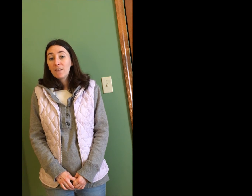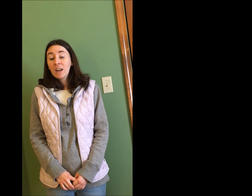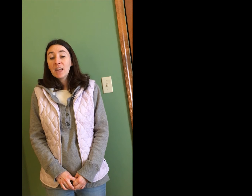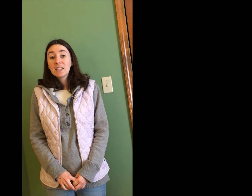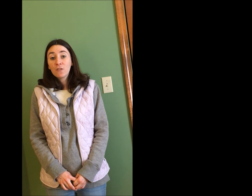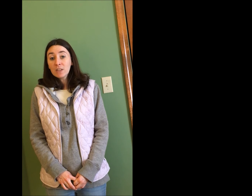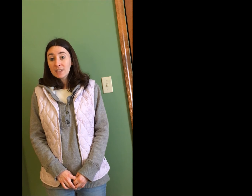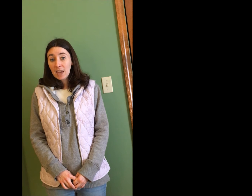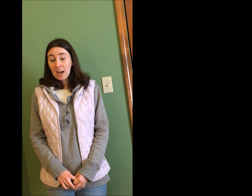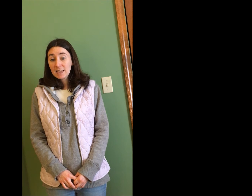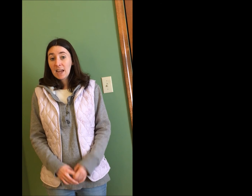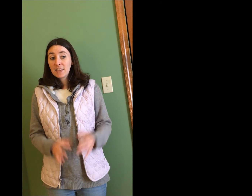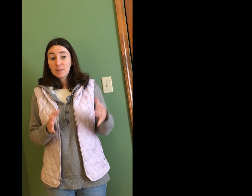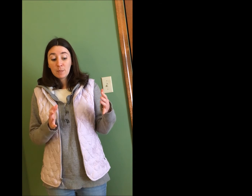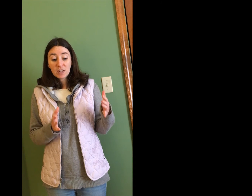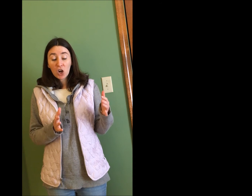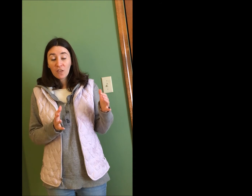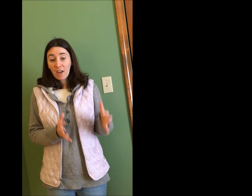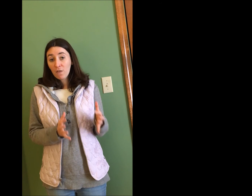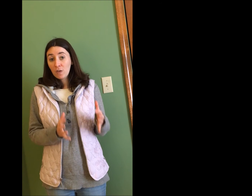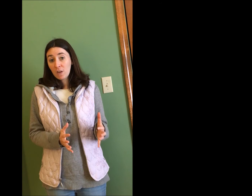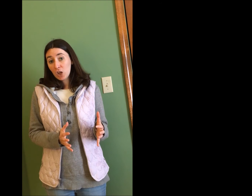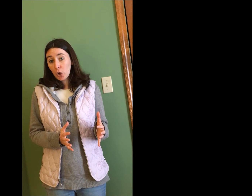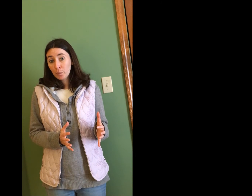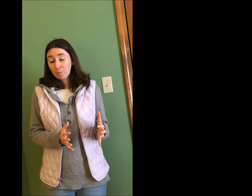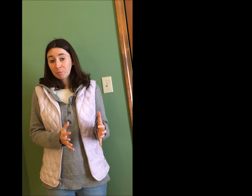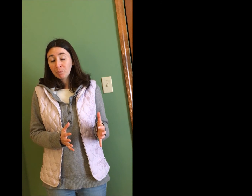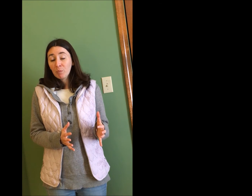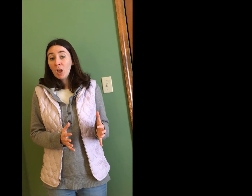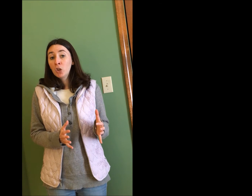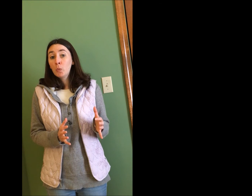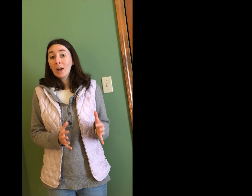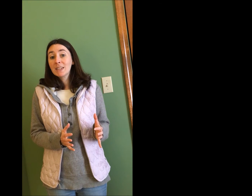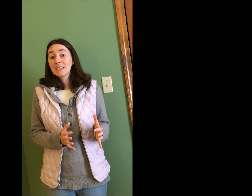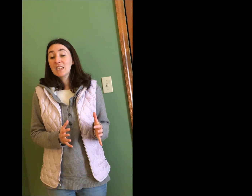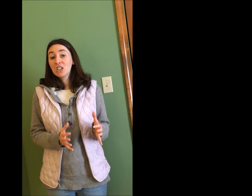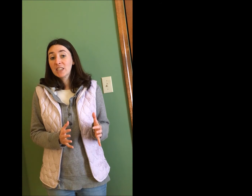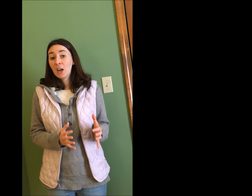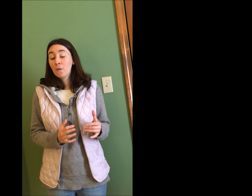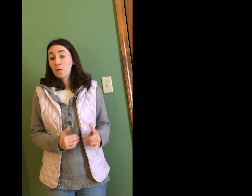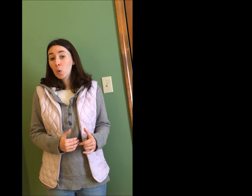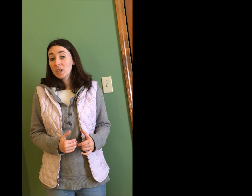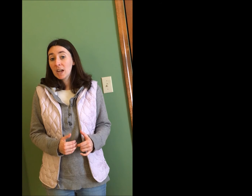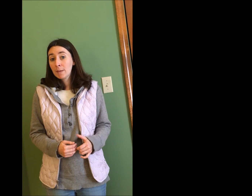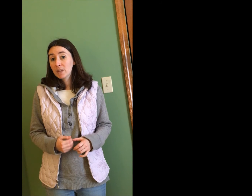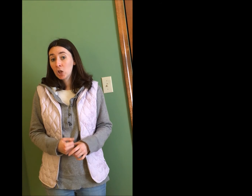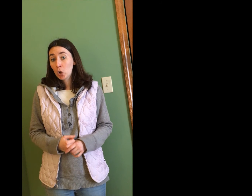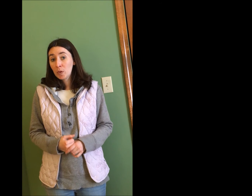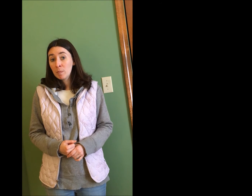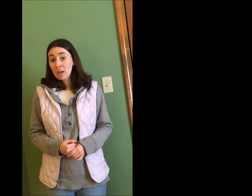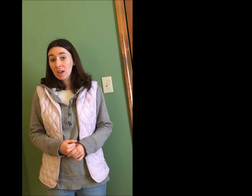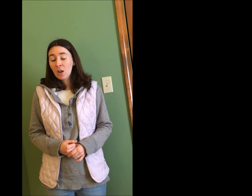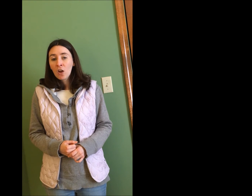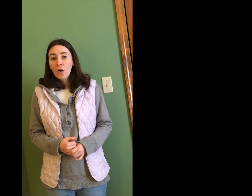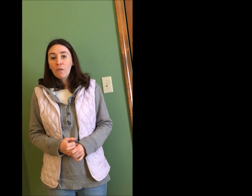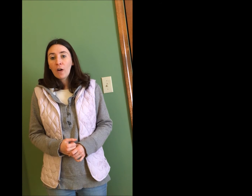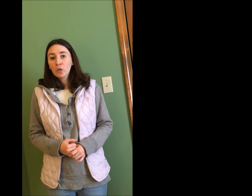given different signs at the start of every video, and you practice each sign 4 times along with me, followed